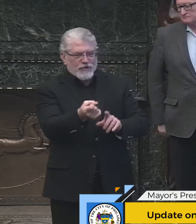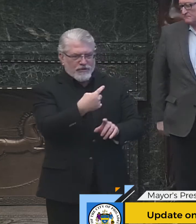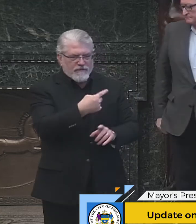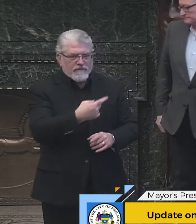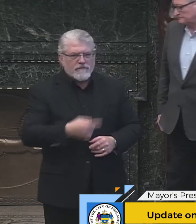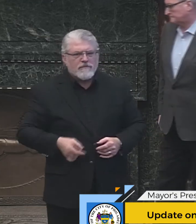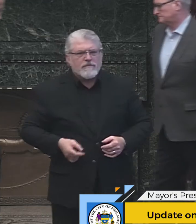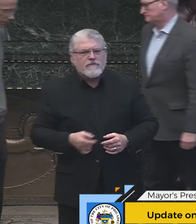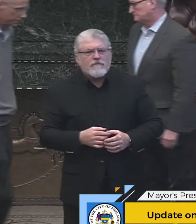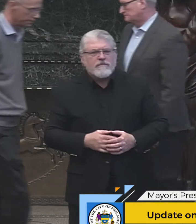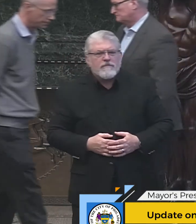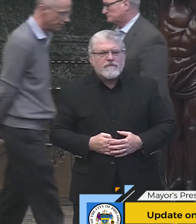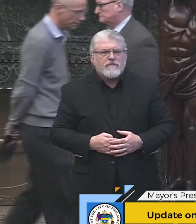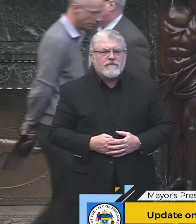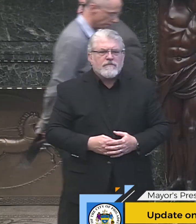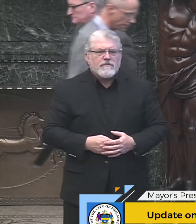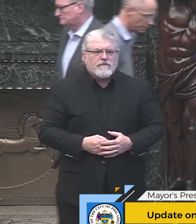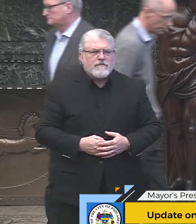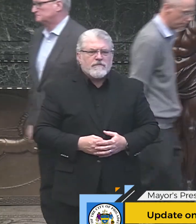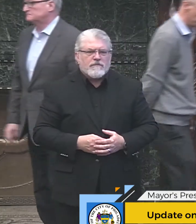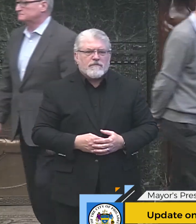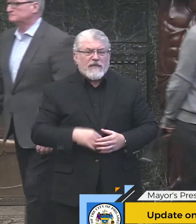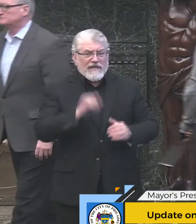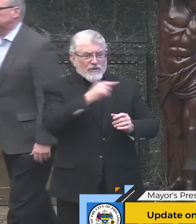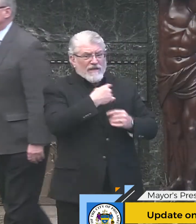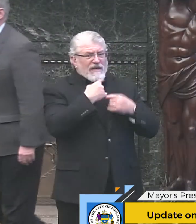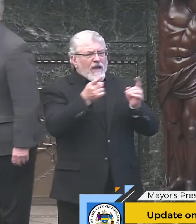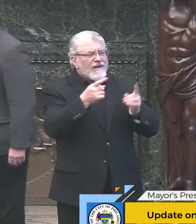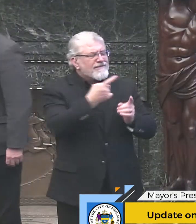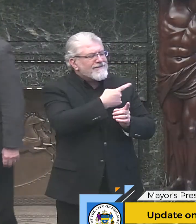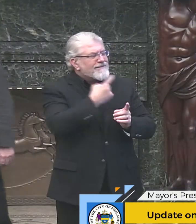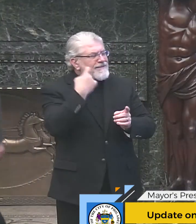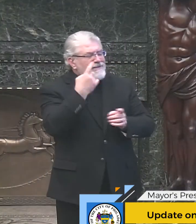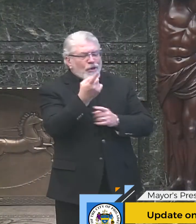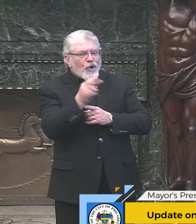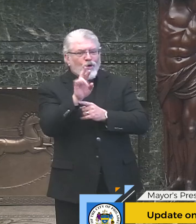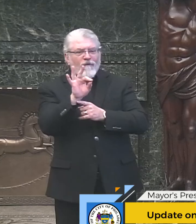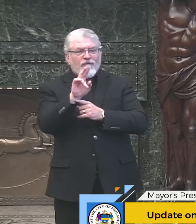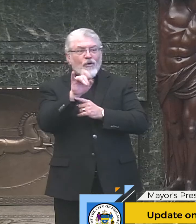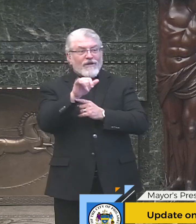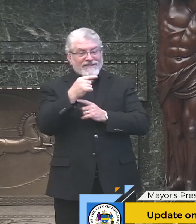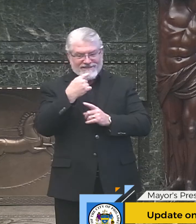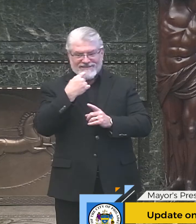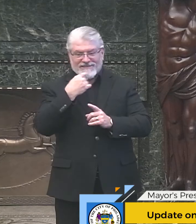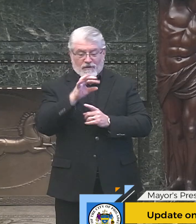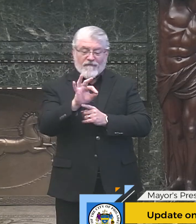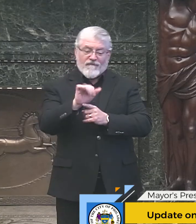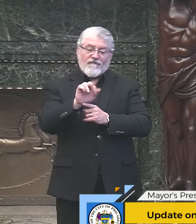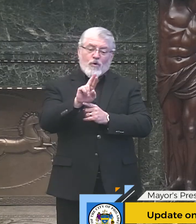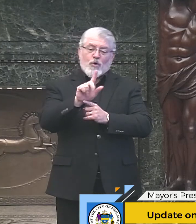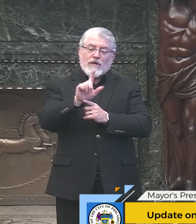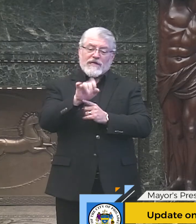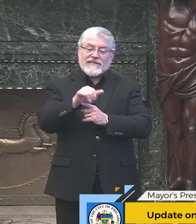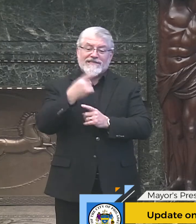home Dr. Farley mentioned, who is going to the nursing home, and what is the plan once they get there?